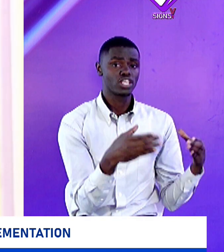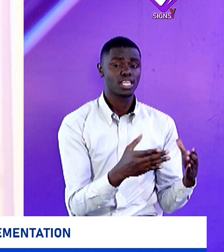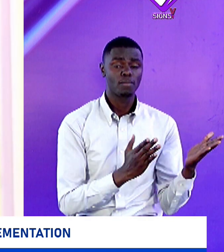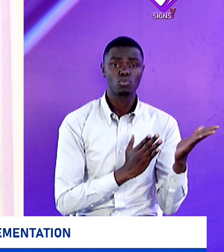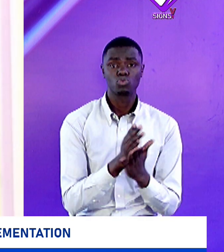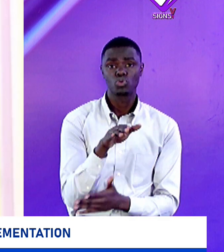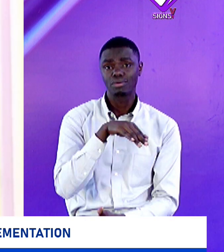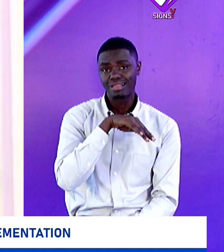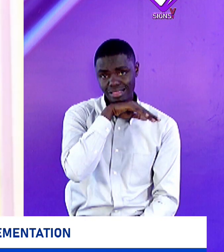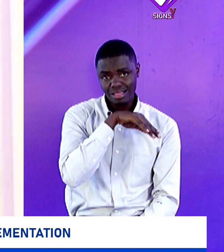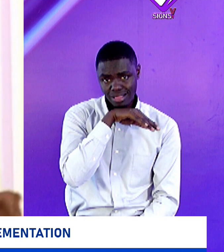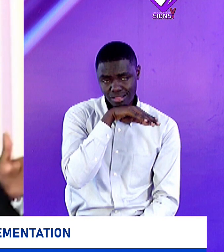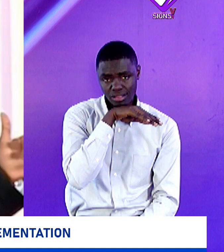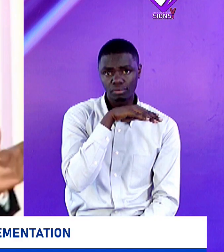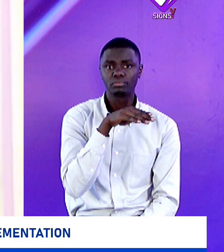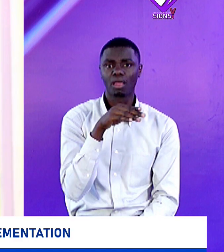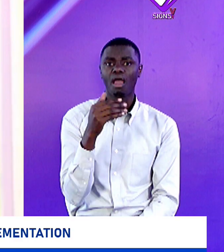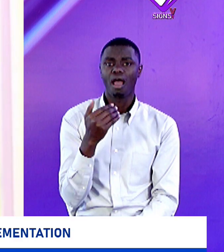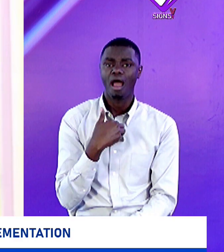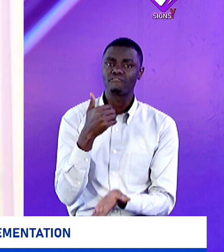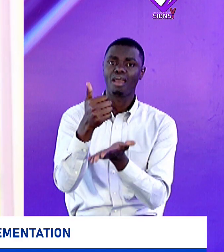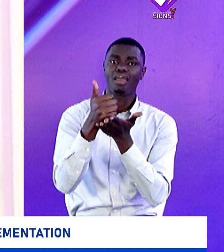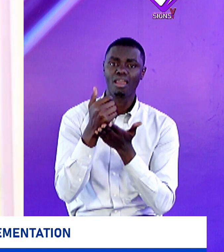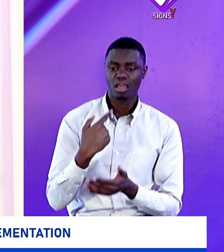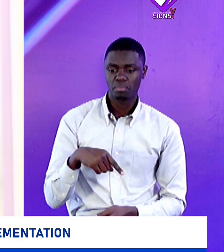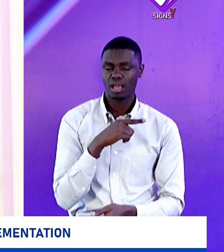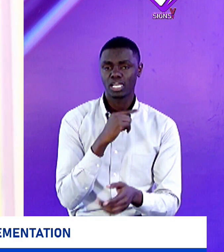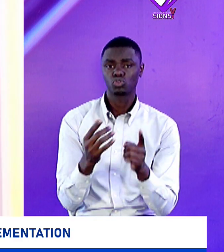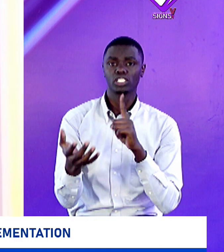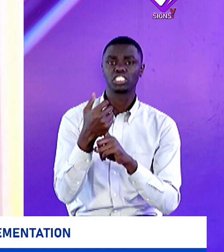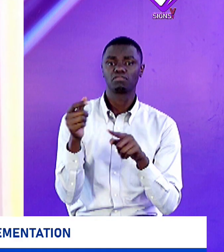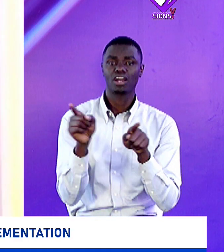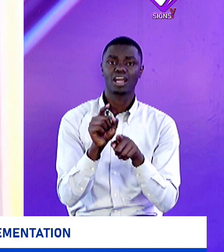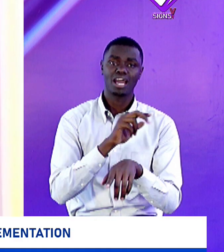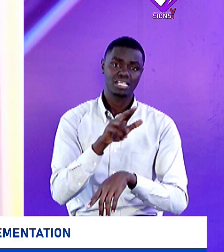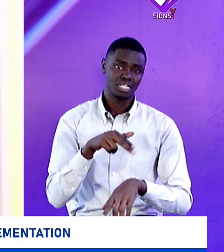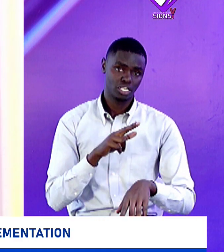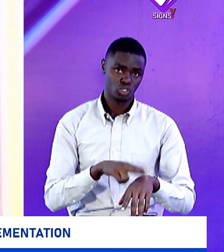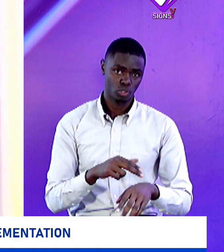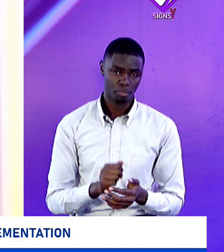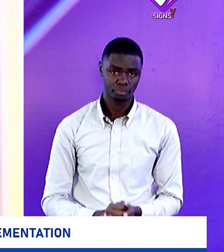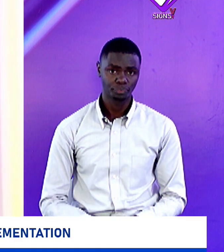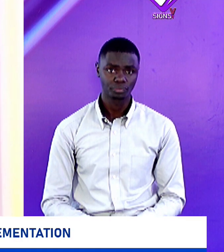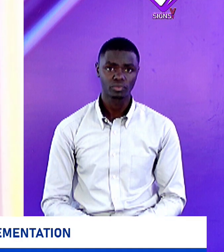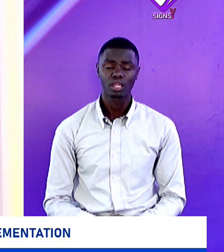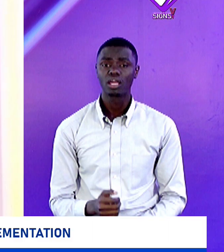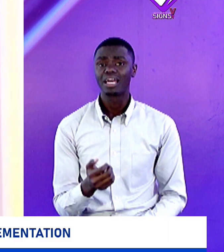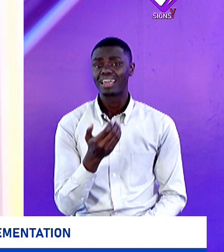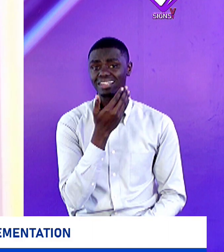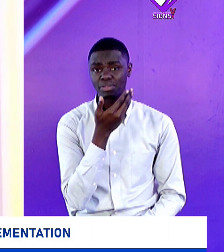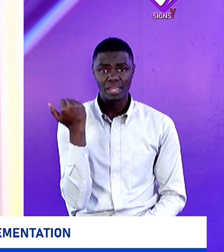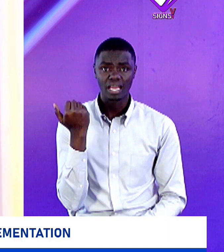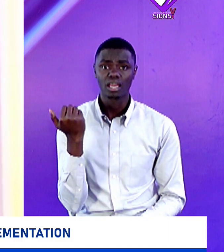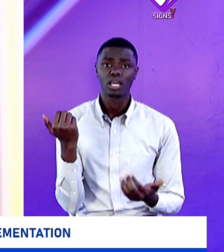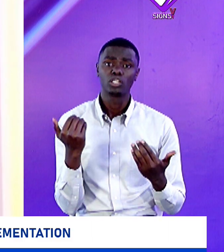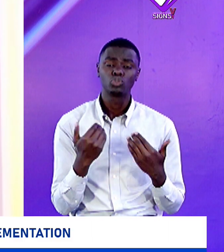His Excellency Raila Odinga has helped us to achieve as a nation. Decided that it is better to have